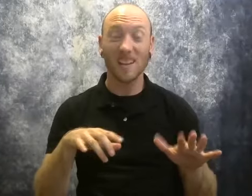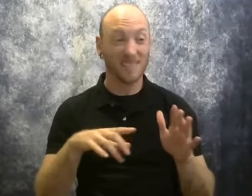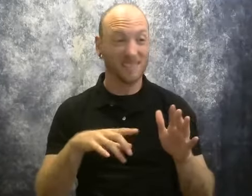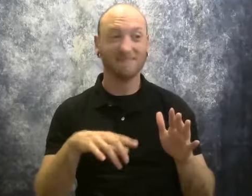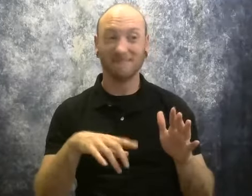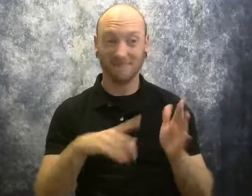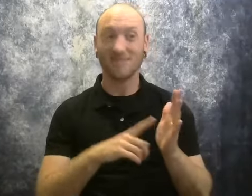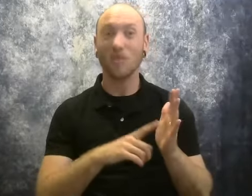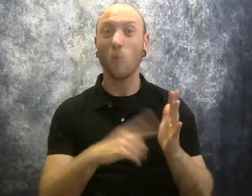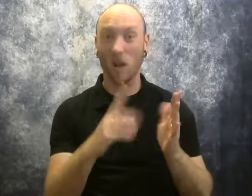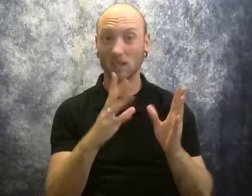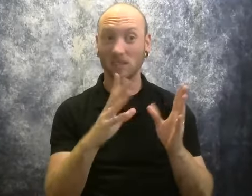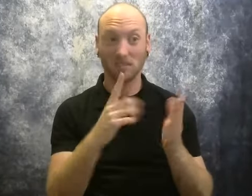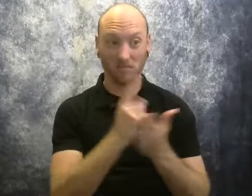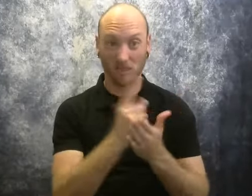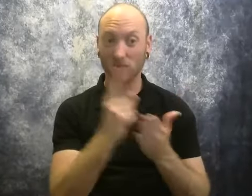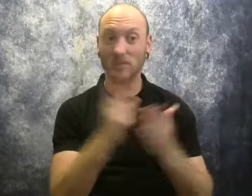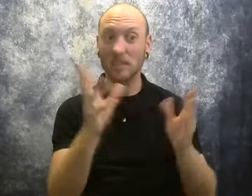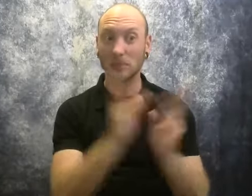so I really loved going to my one meeting a week,